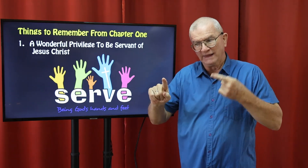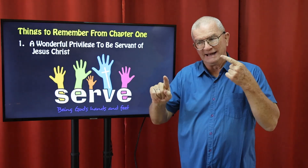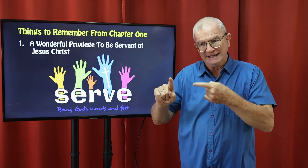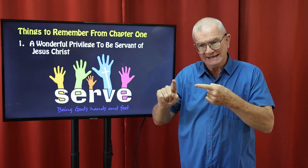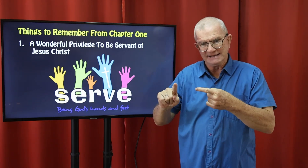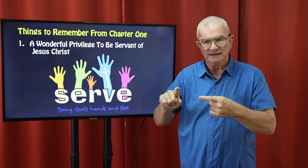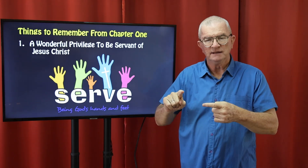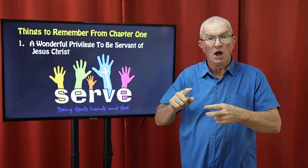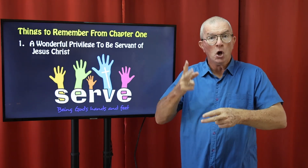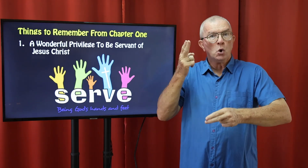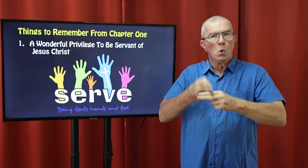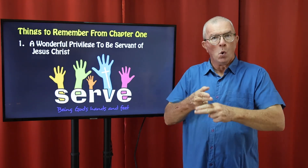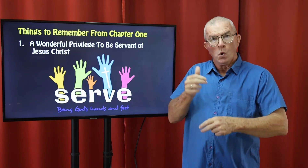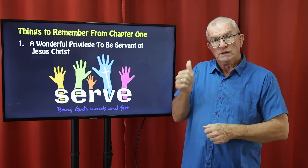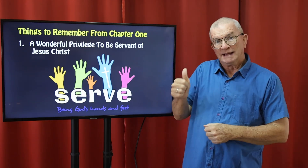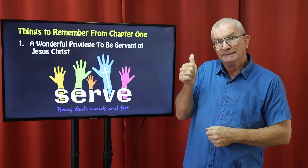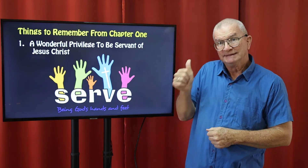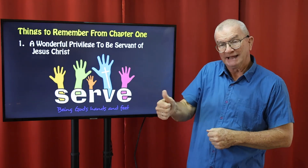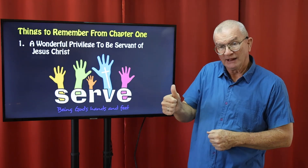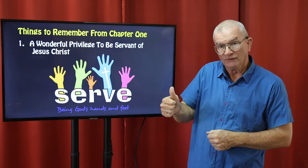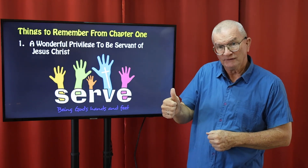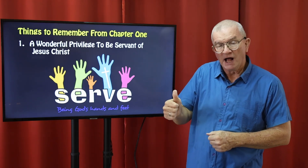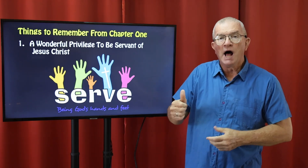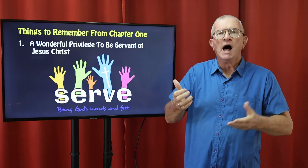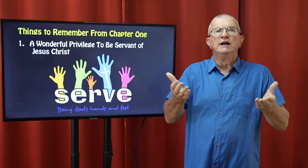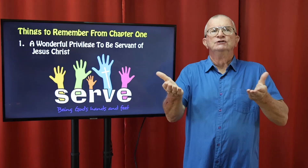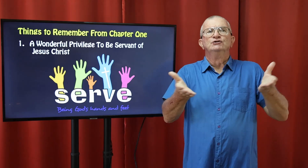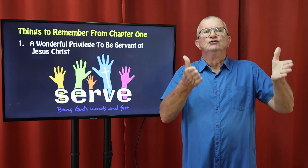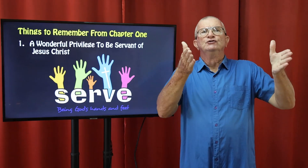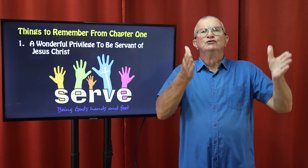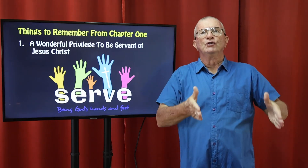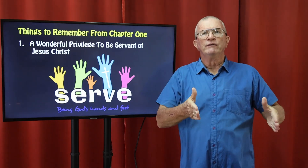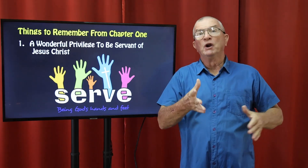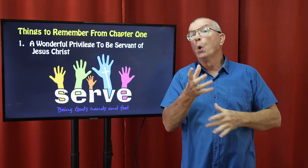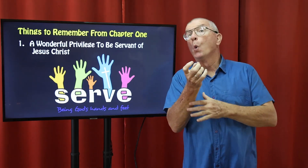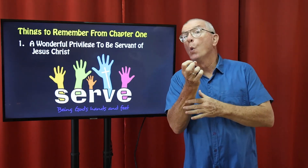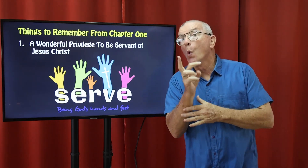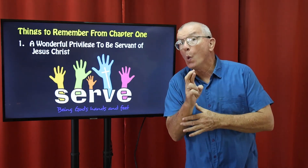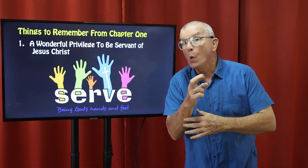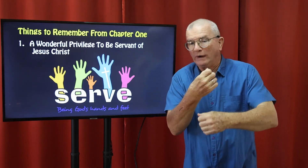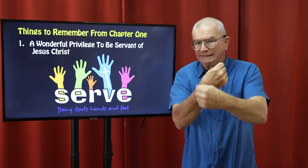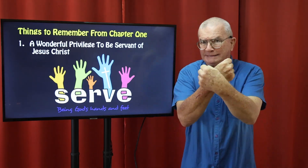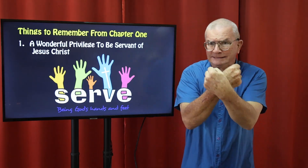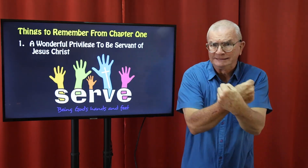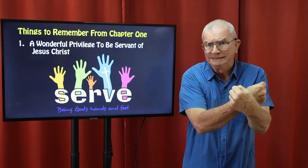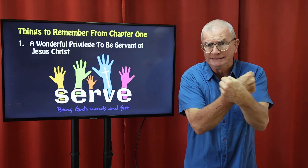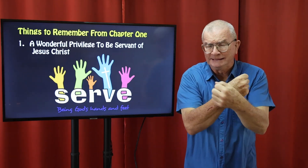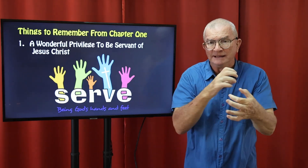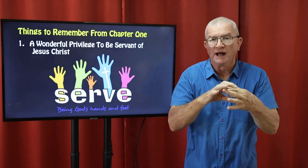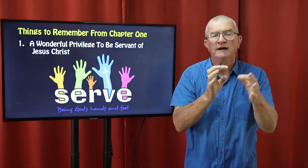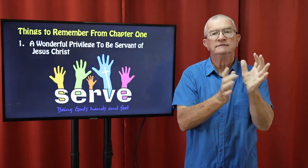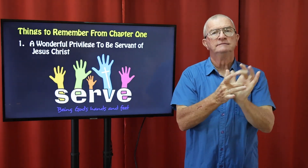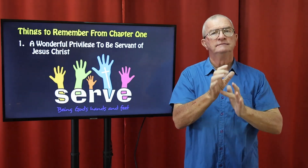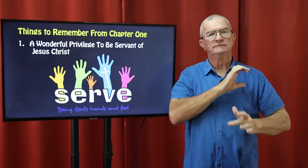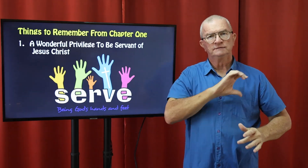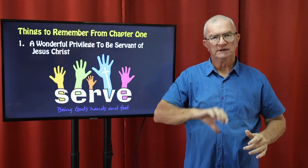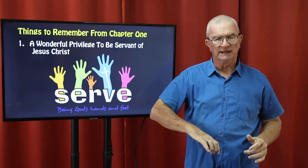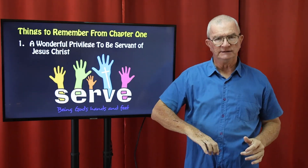We see other letters from Paul where he called himself a servant or even a slave of